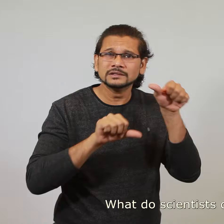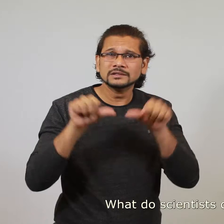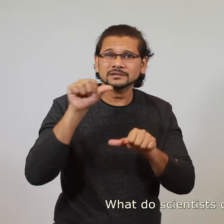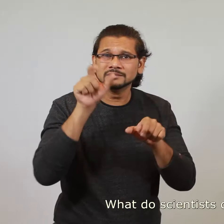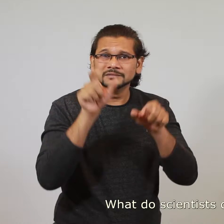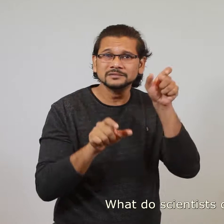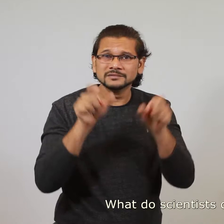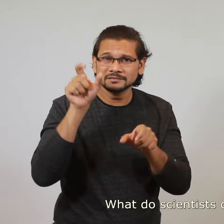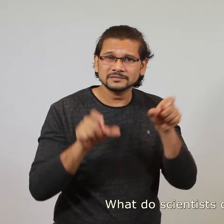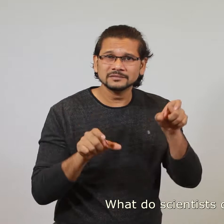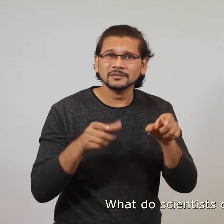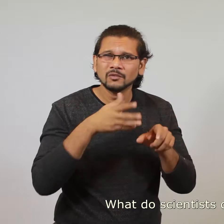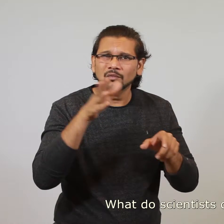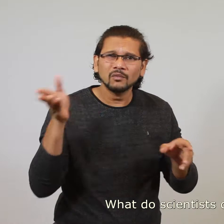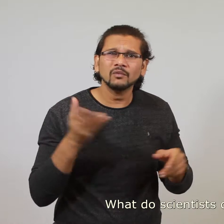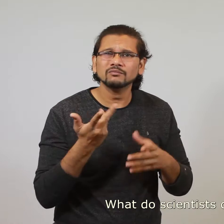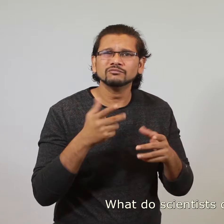What do scientists do?